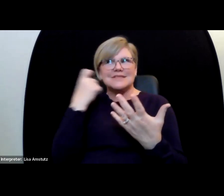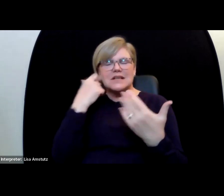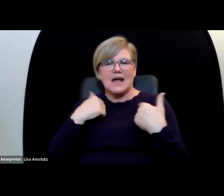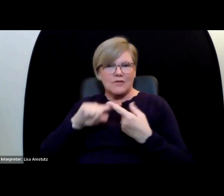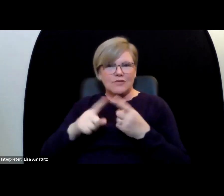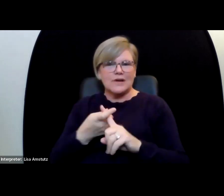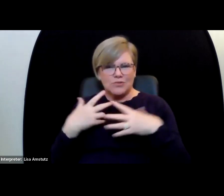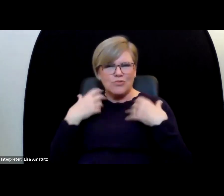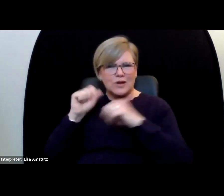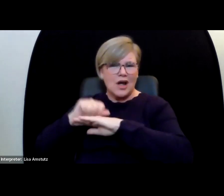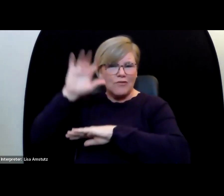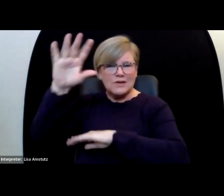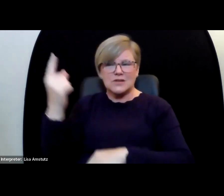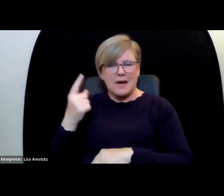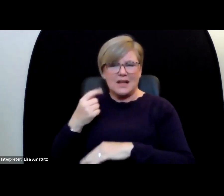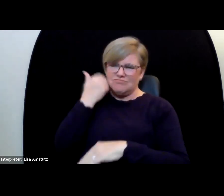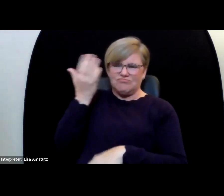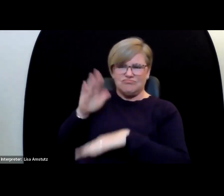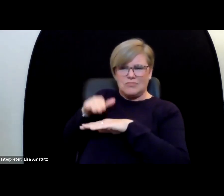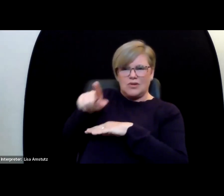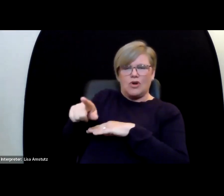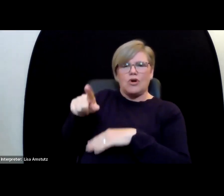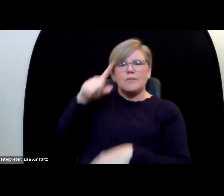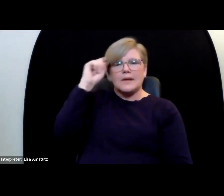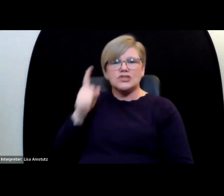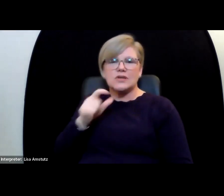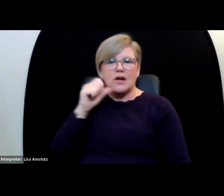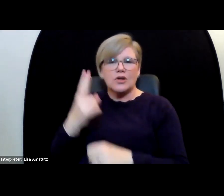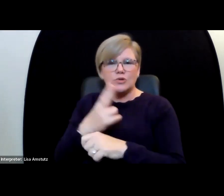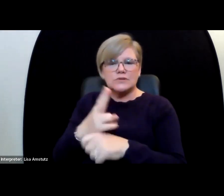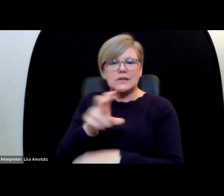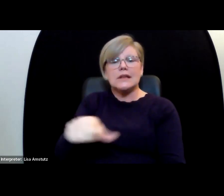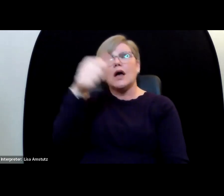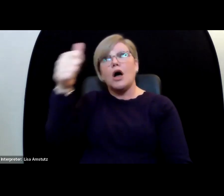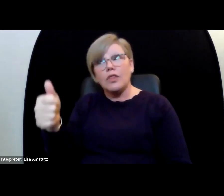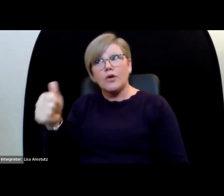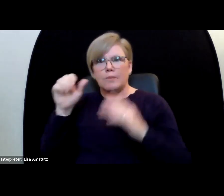was shamed for not using this other person's